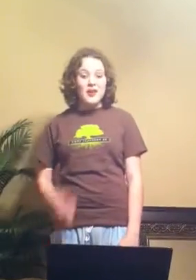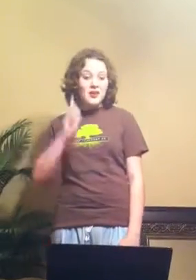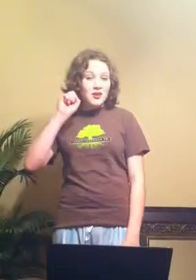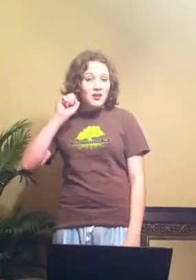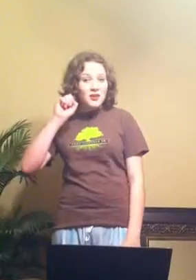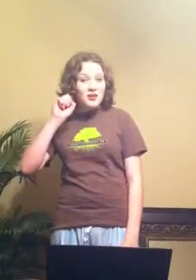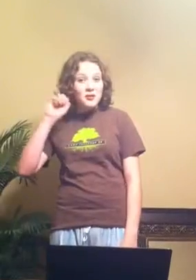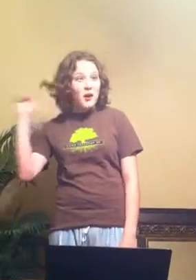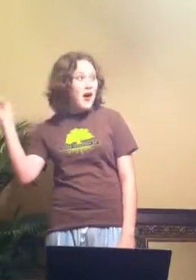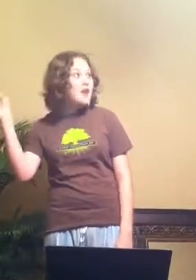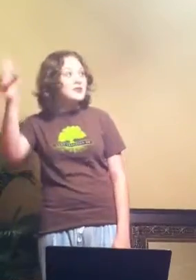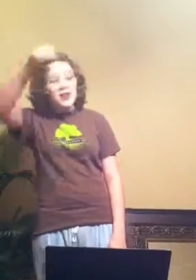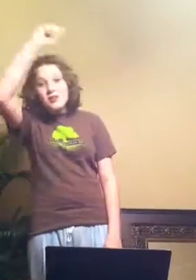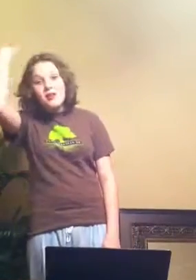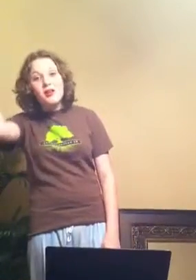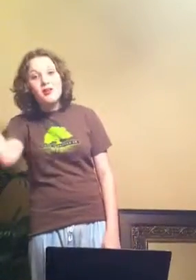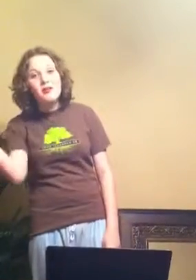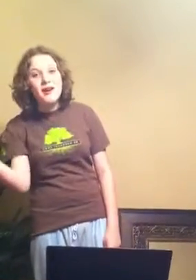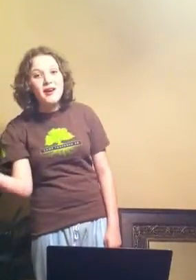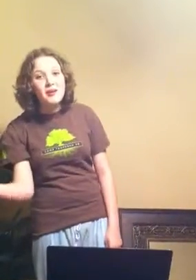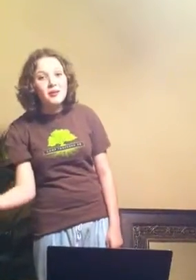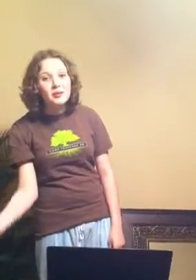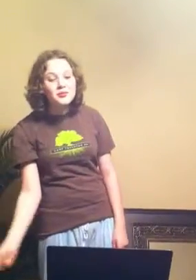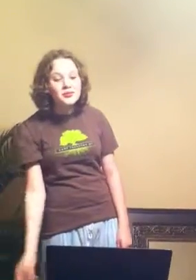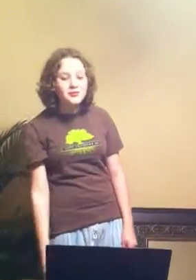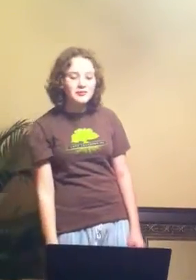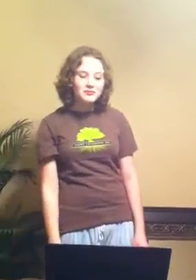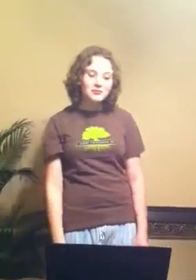I hear you're asking all around